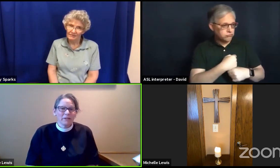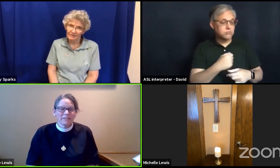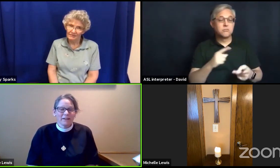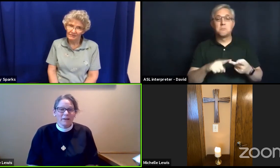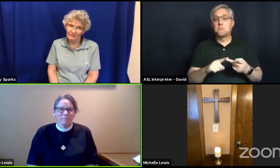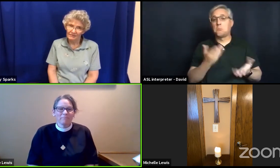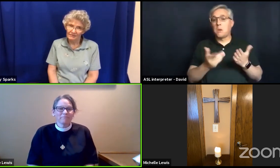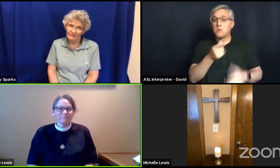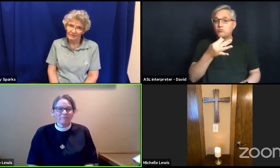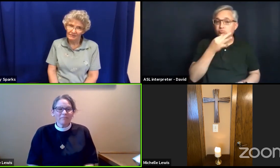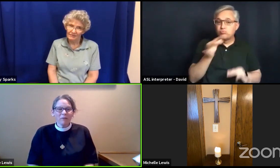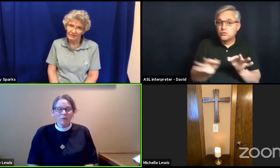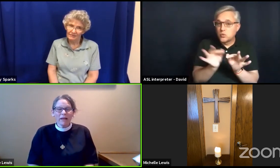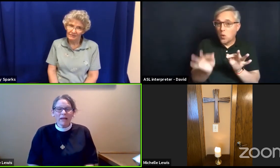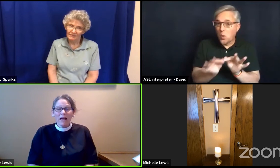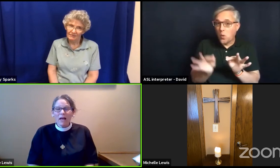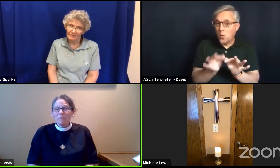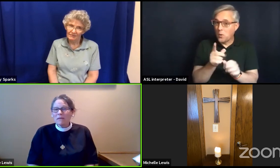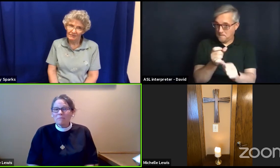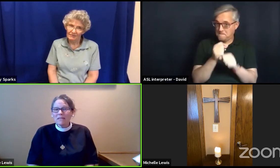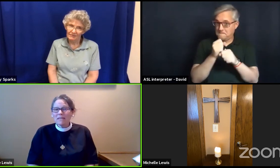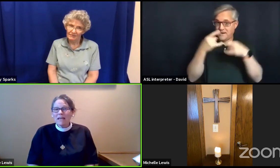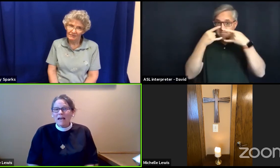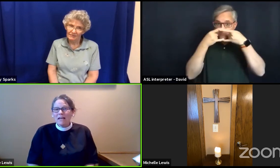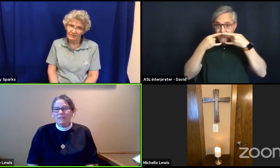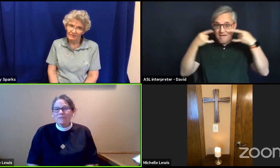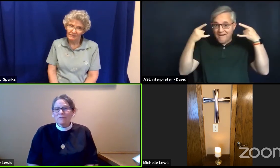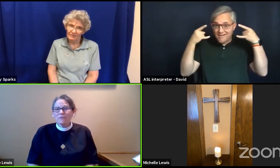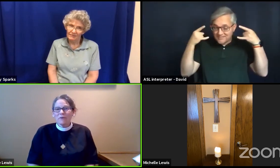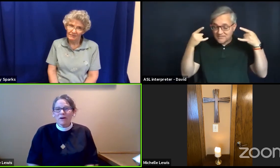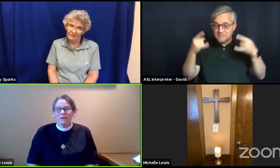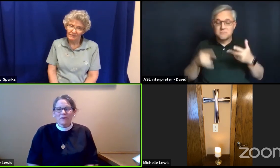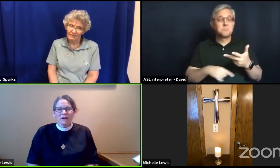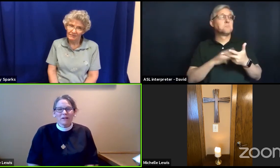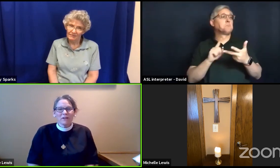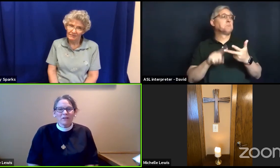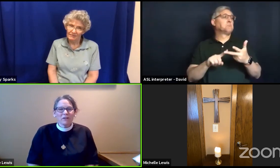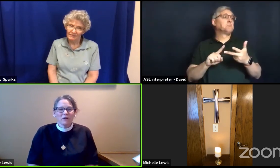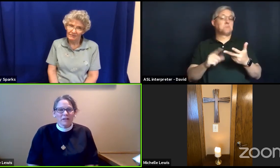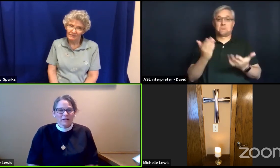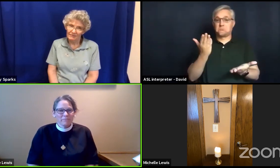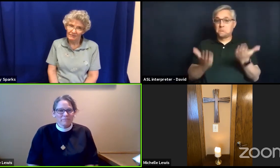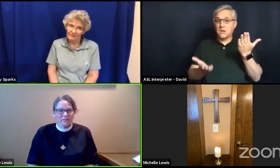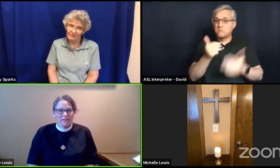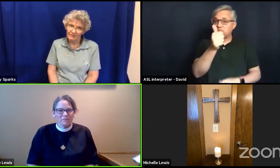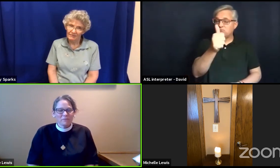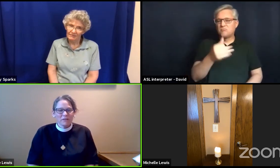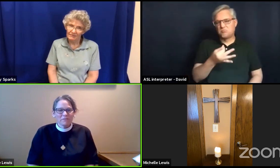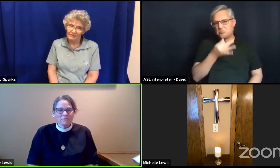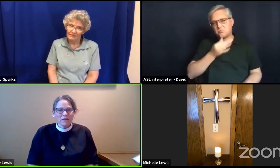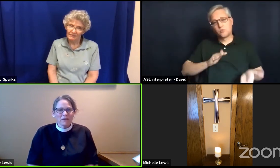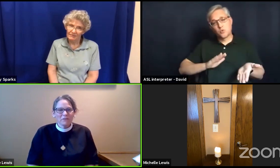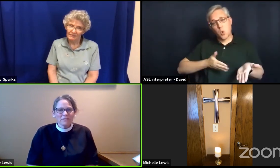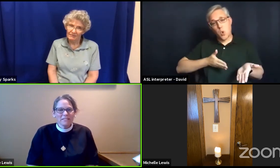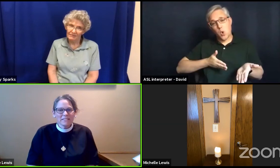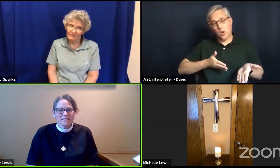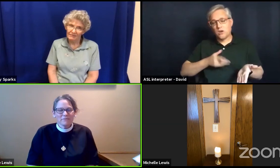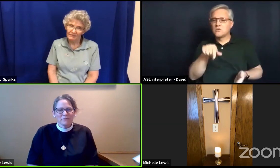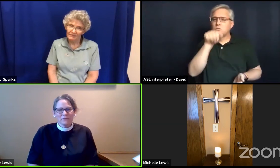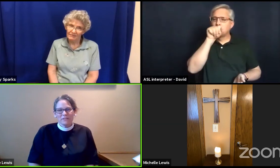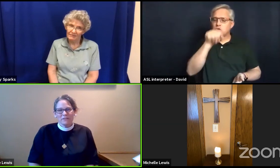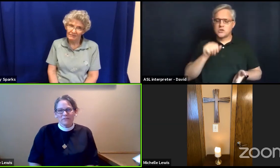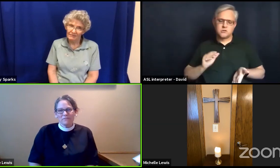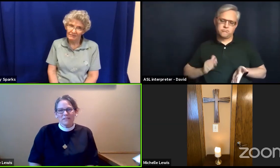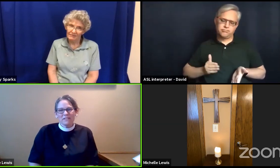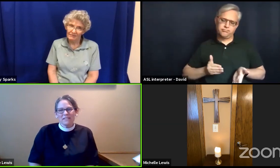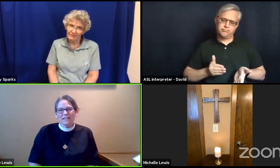this point in time, right? Maybe you are a cook and you love to make good tasty